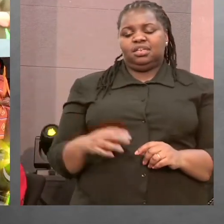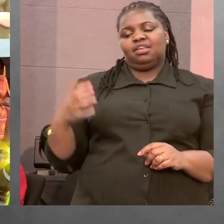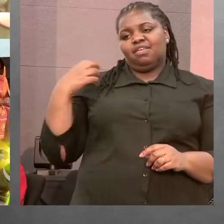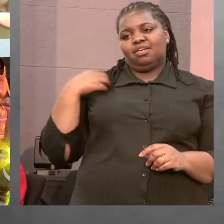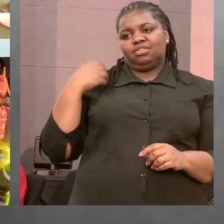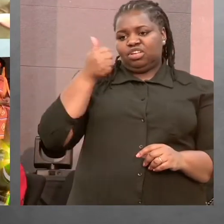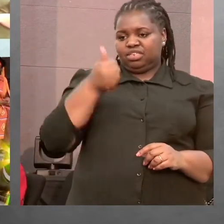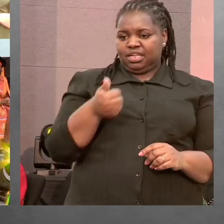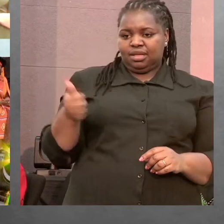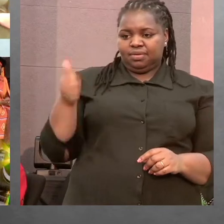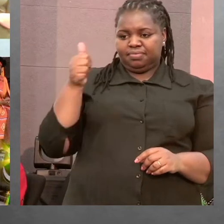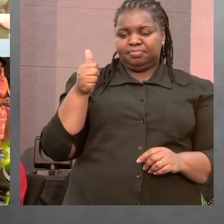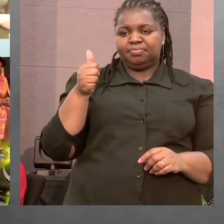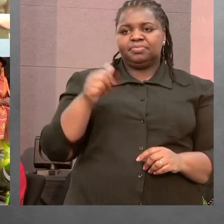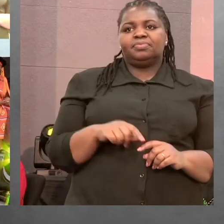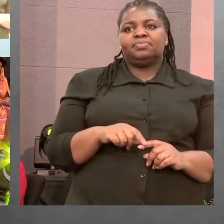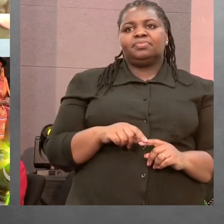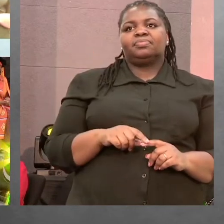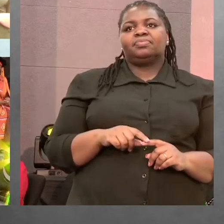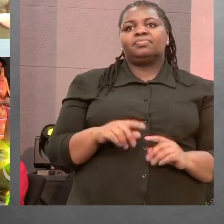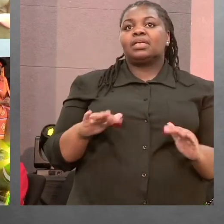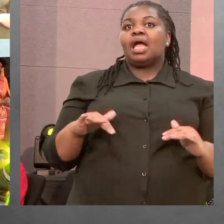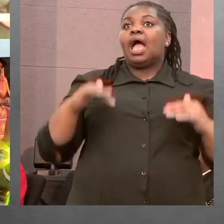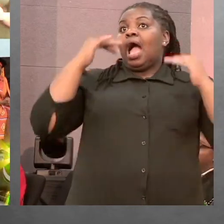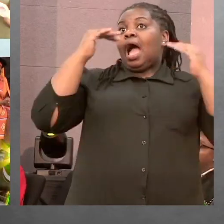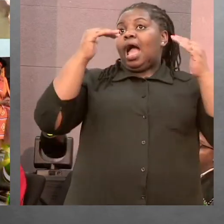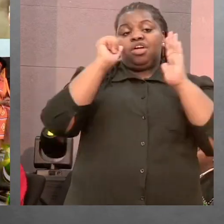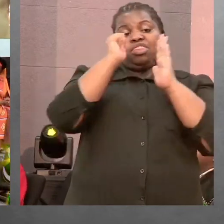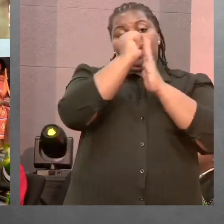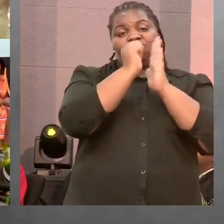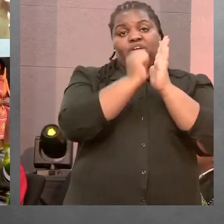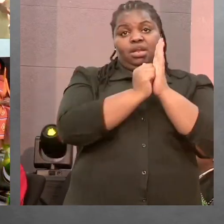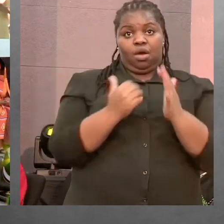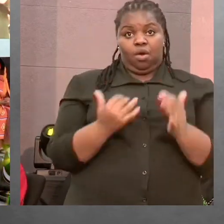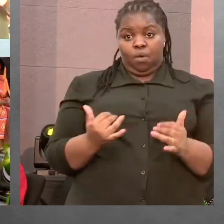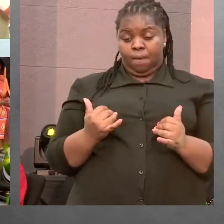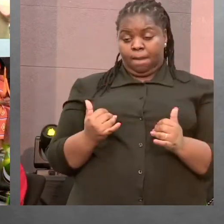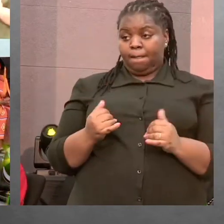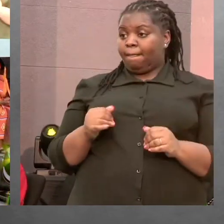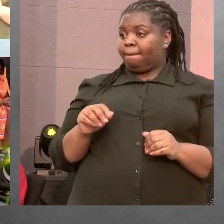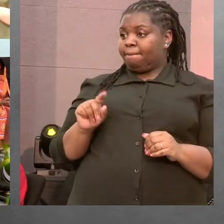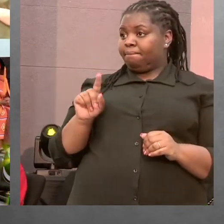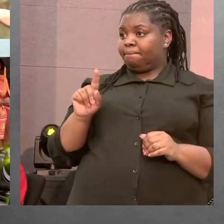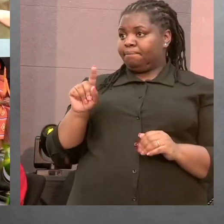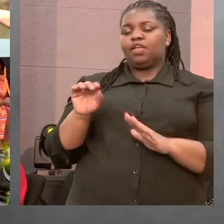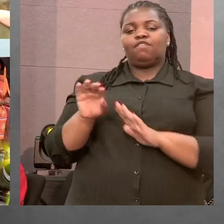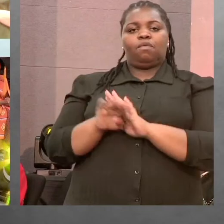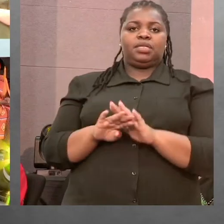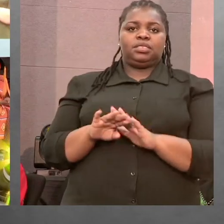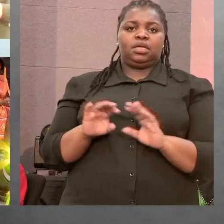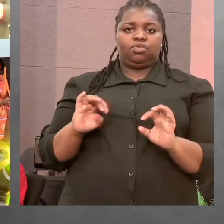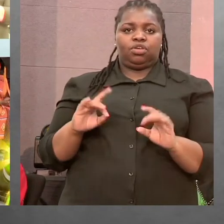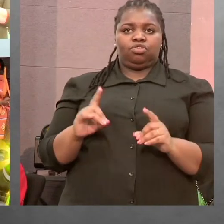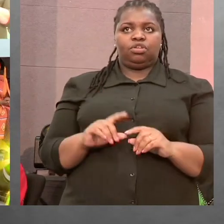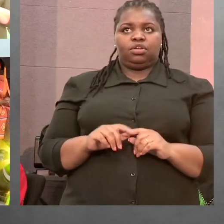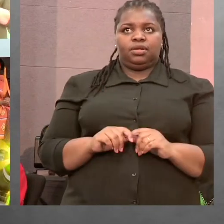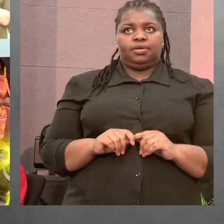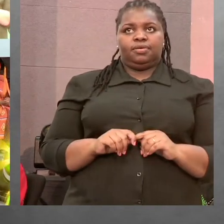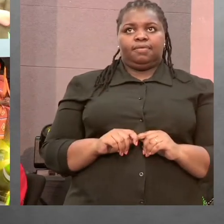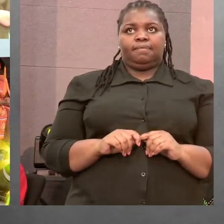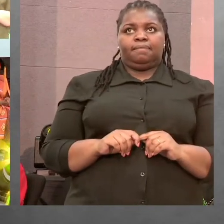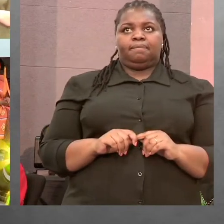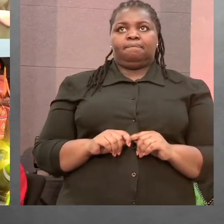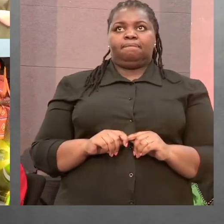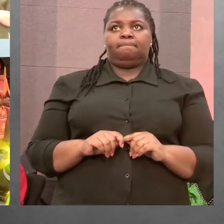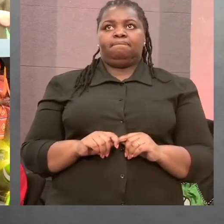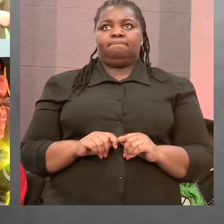Chancellor, high on the agenda now in the discourse in basic education,